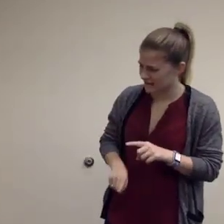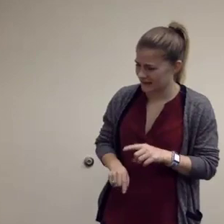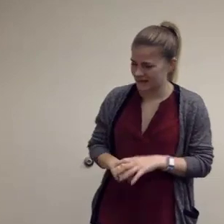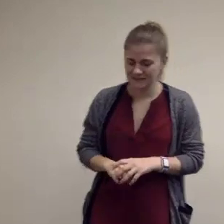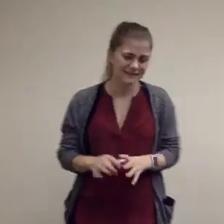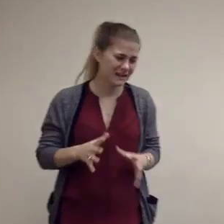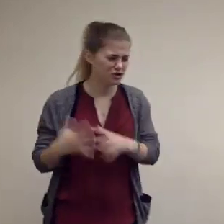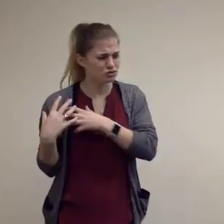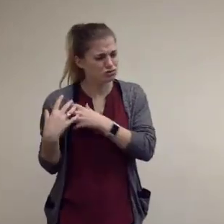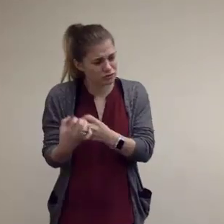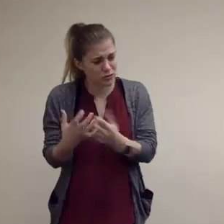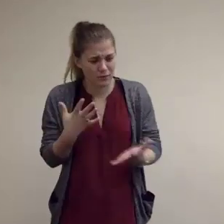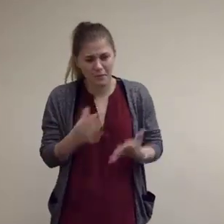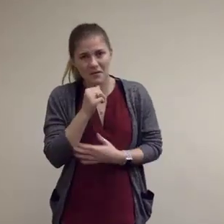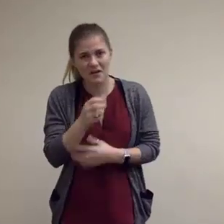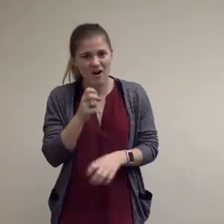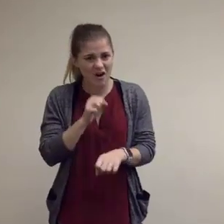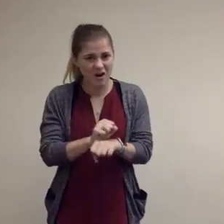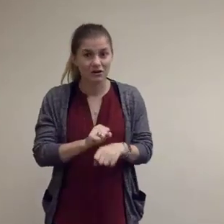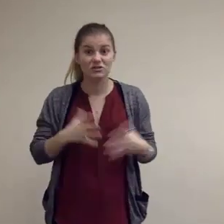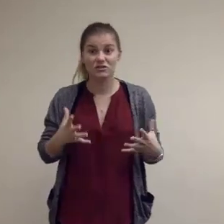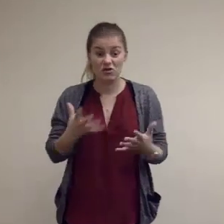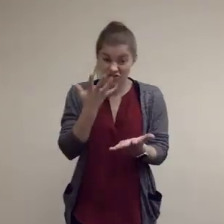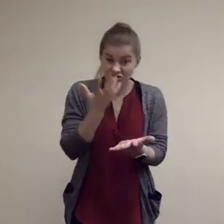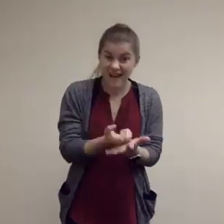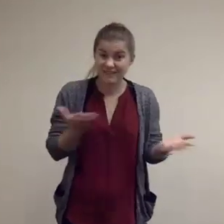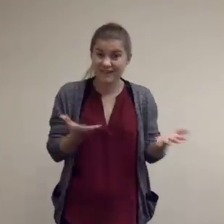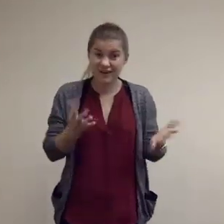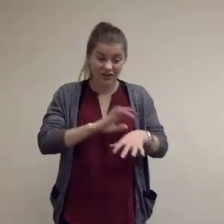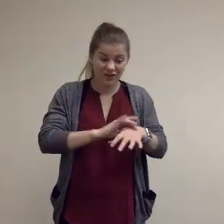the gravity that we feel on Earth is very strong. It does hold us to the Earth, okay?